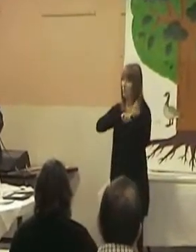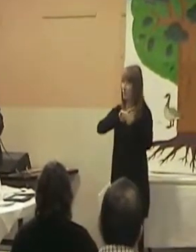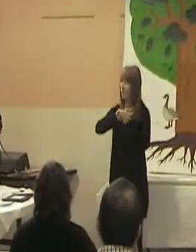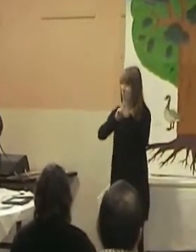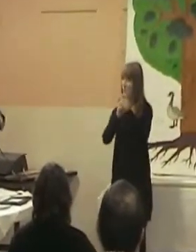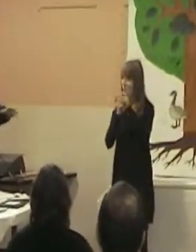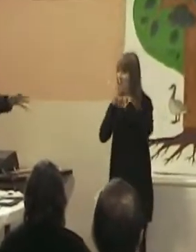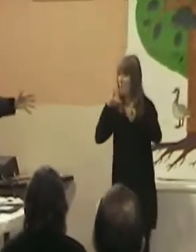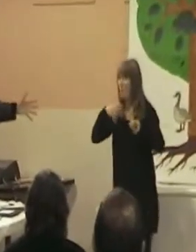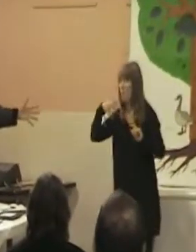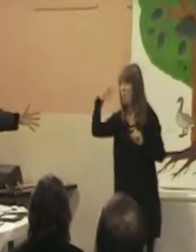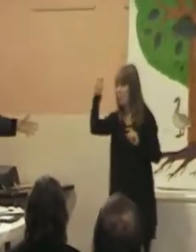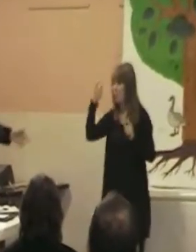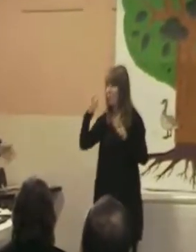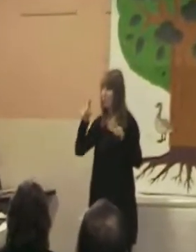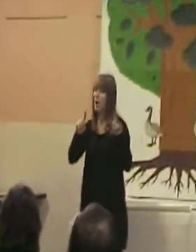about,